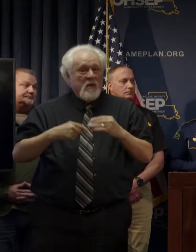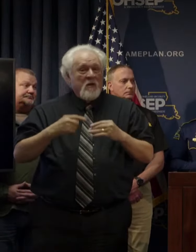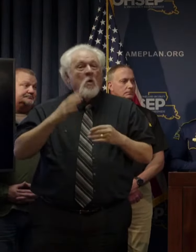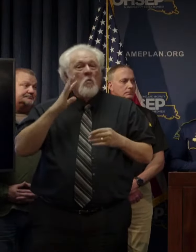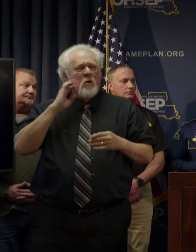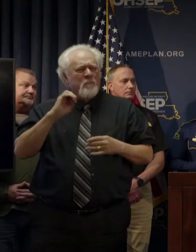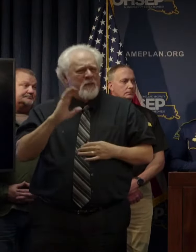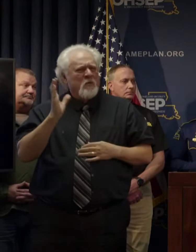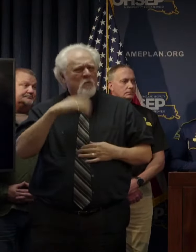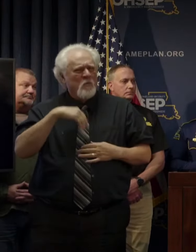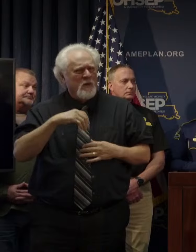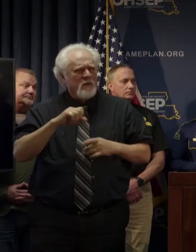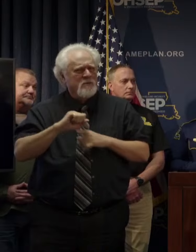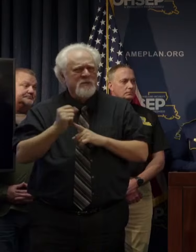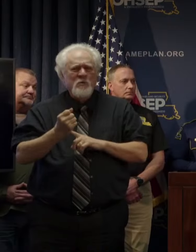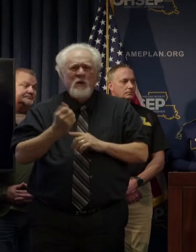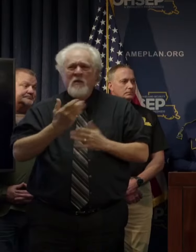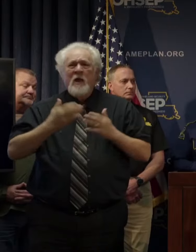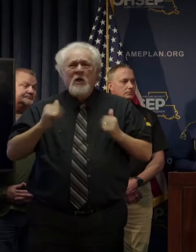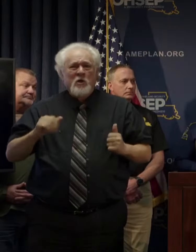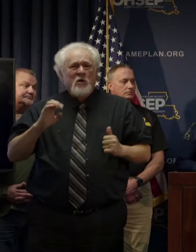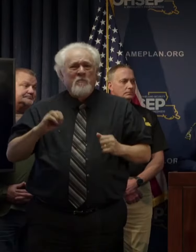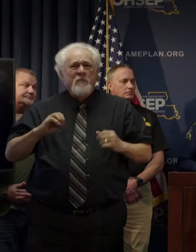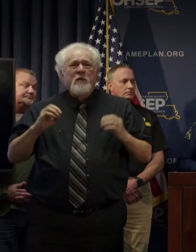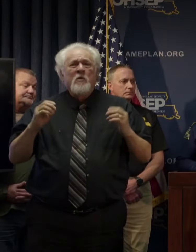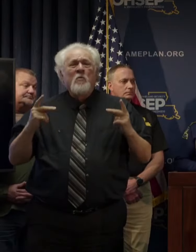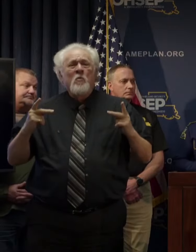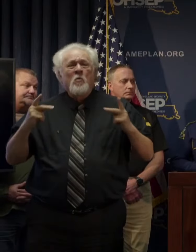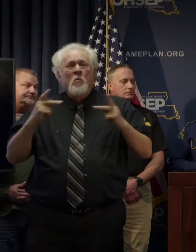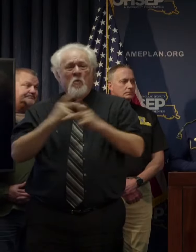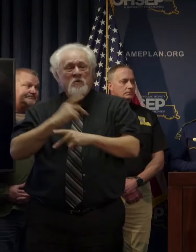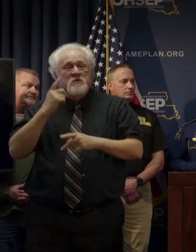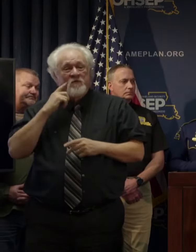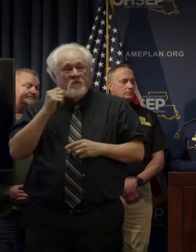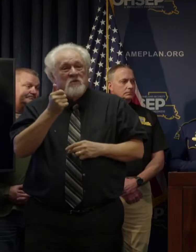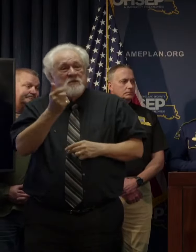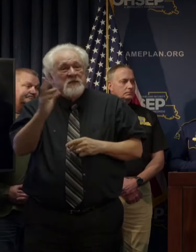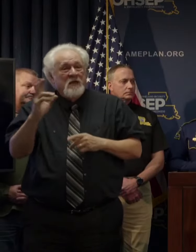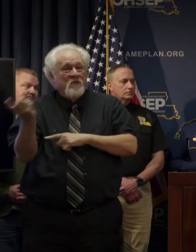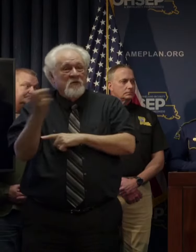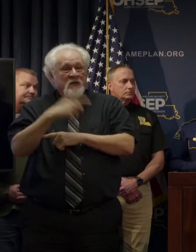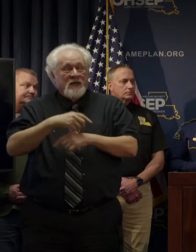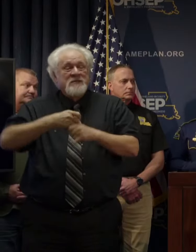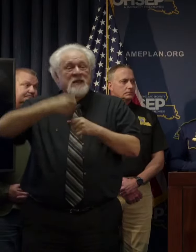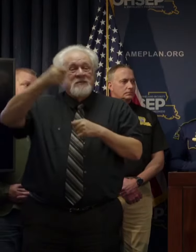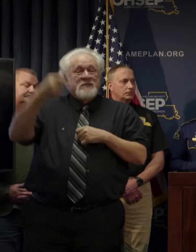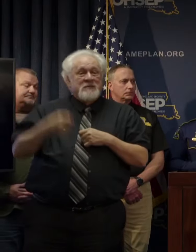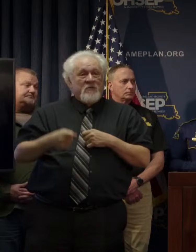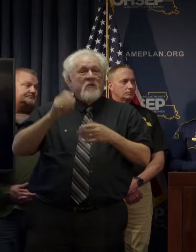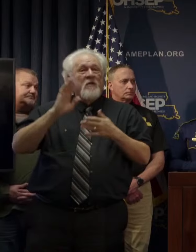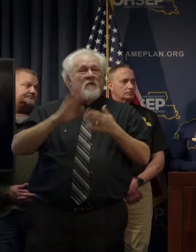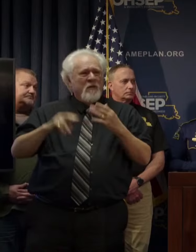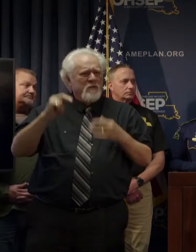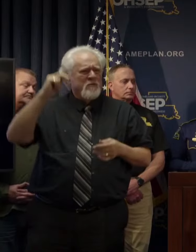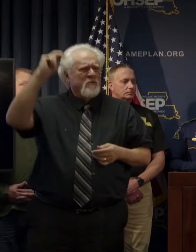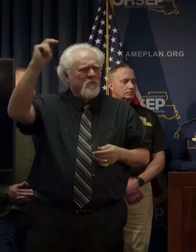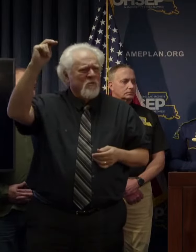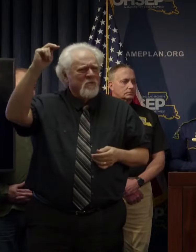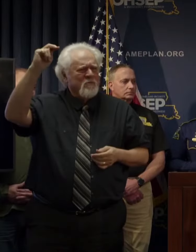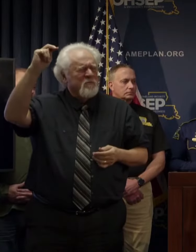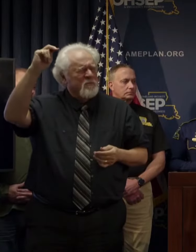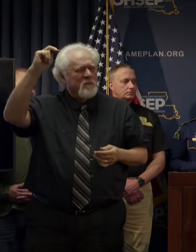a weird situation. Things actually could be colder for a number of days in the southern parishes than they will be in